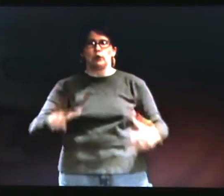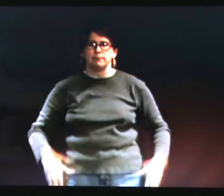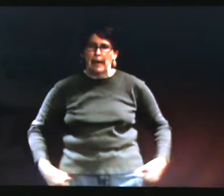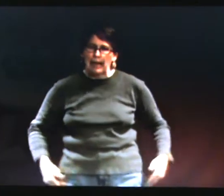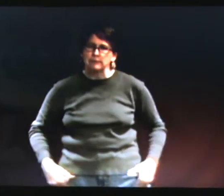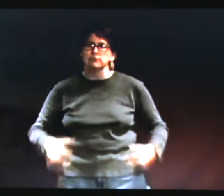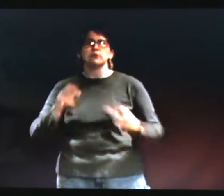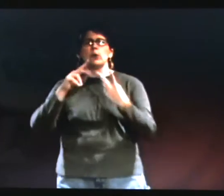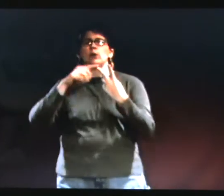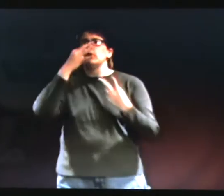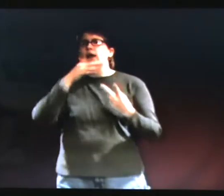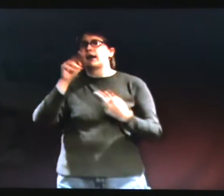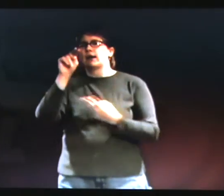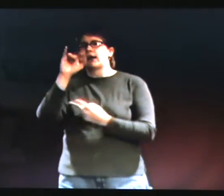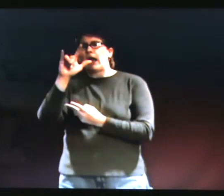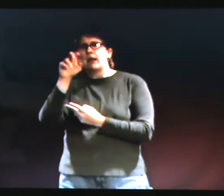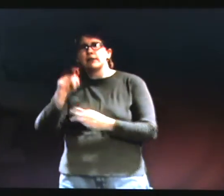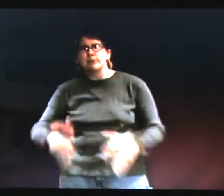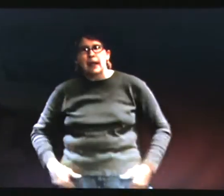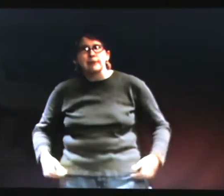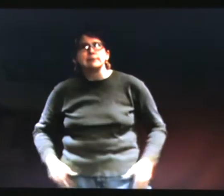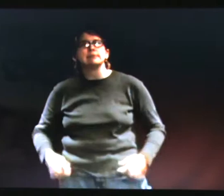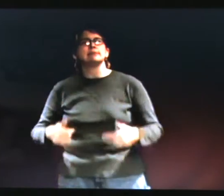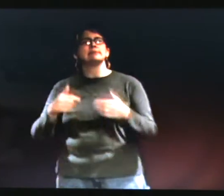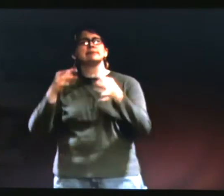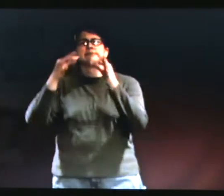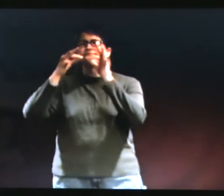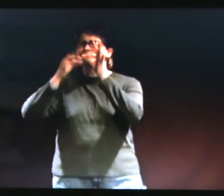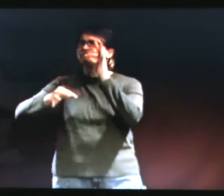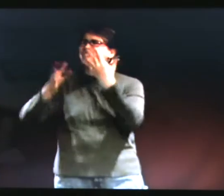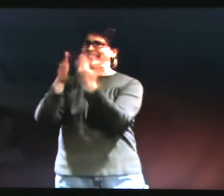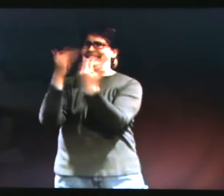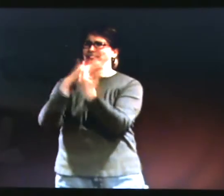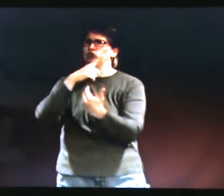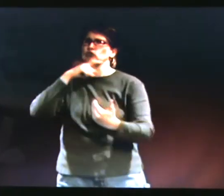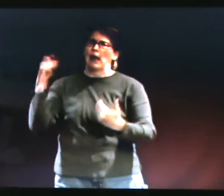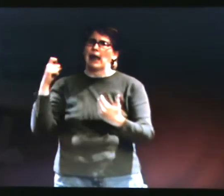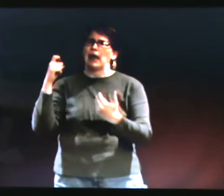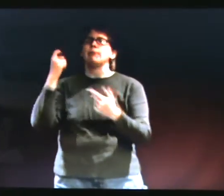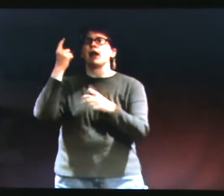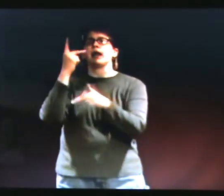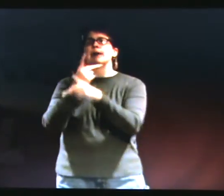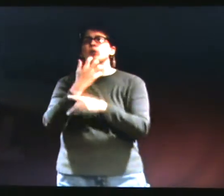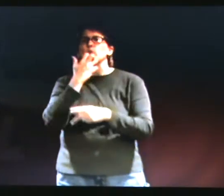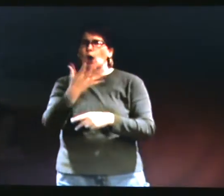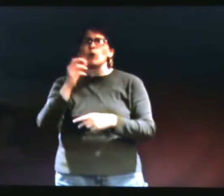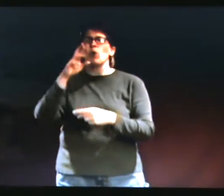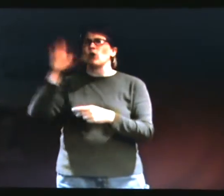We don't bring blue jeans because they don't dry fast enough. So we have wool, we have light